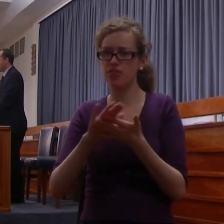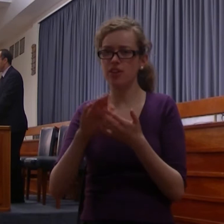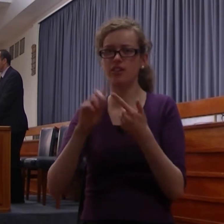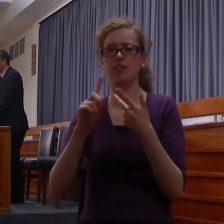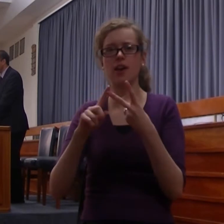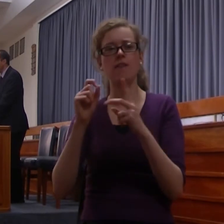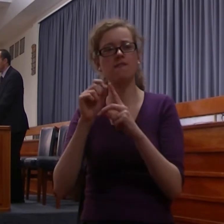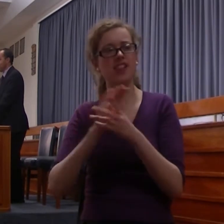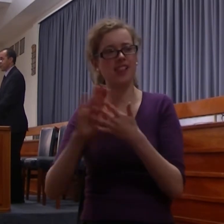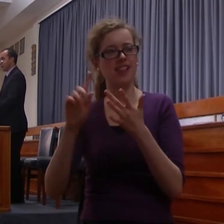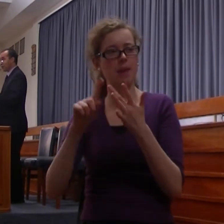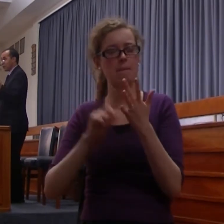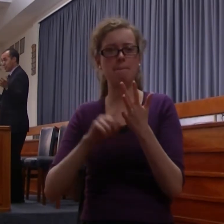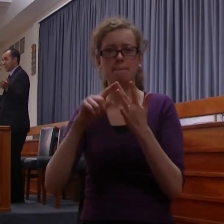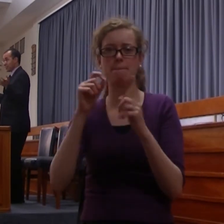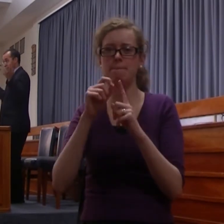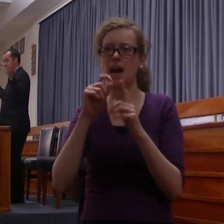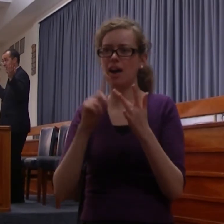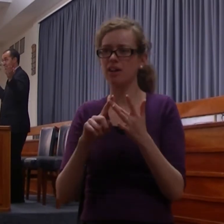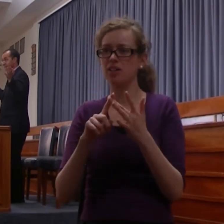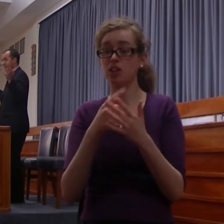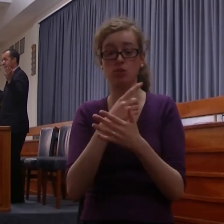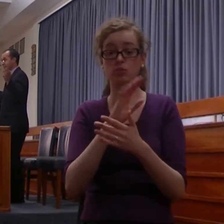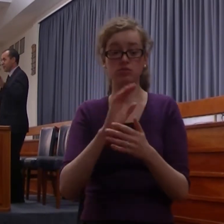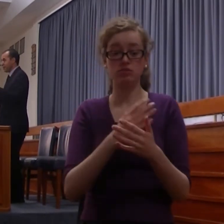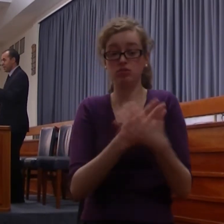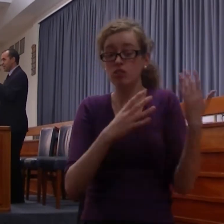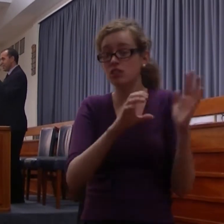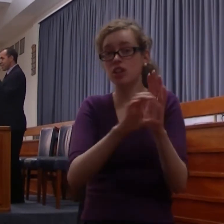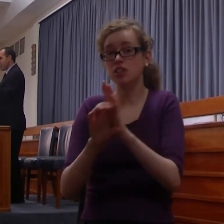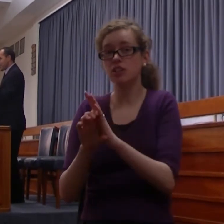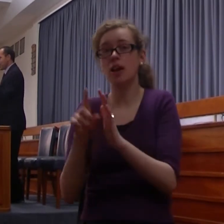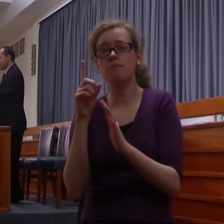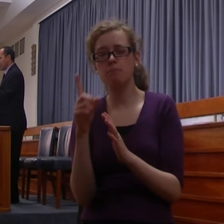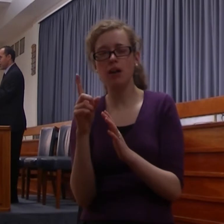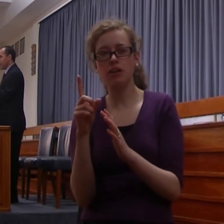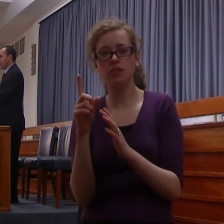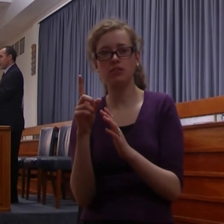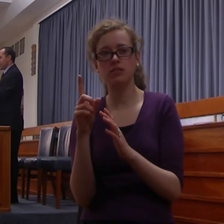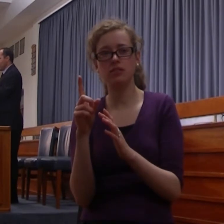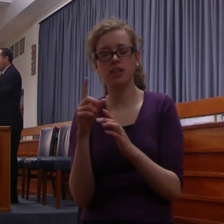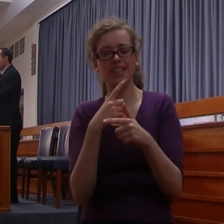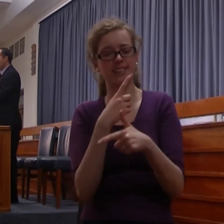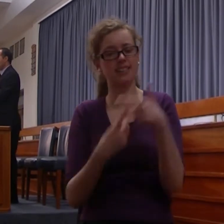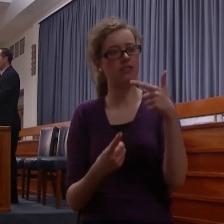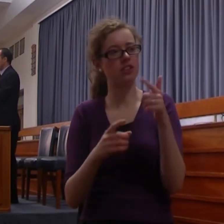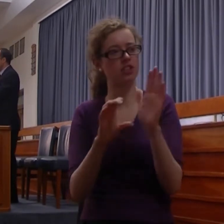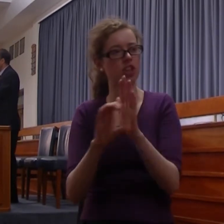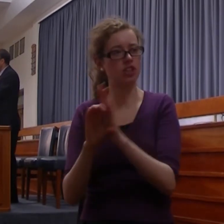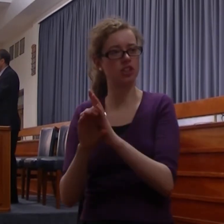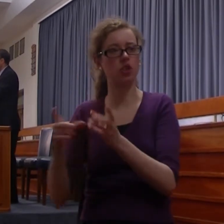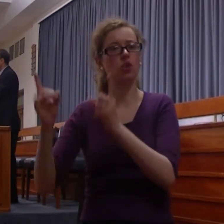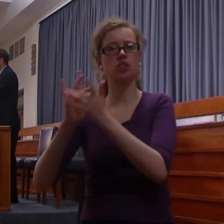churches. There was the church of Corinth, there was the church of Philippi, there was the church of Thessalonica. So all those